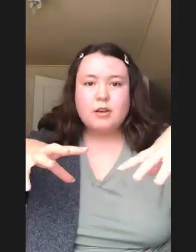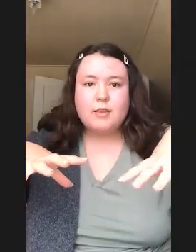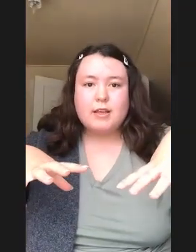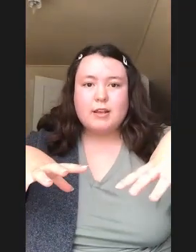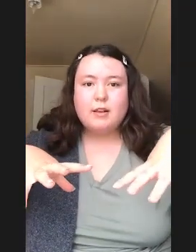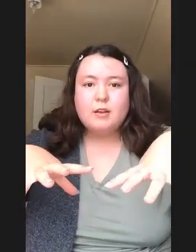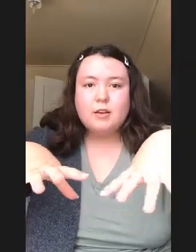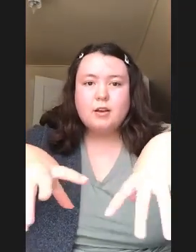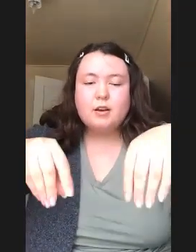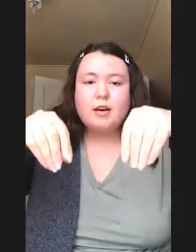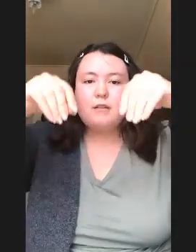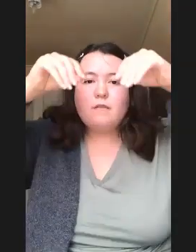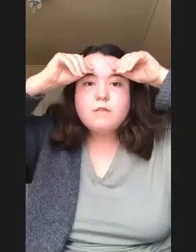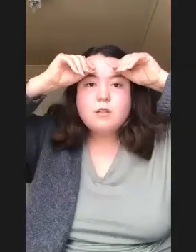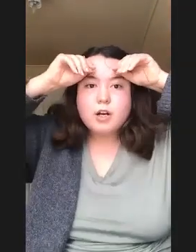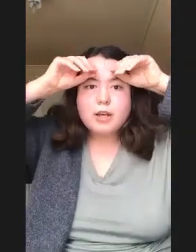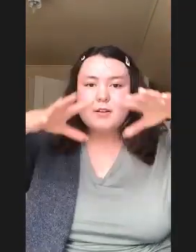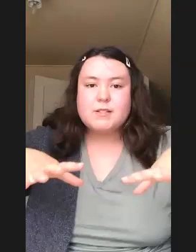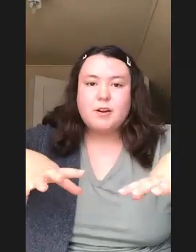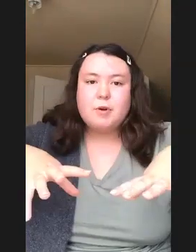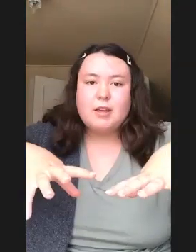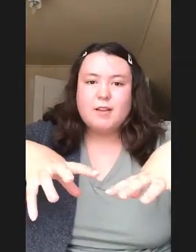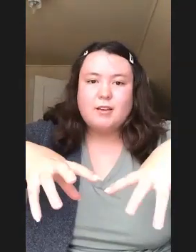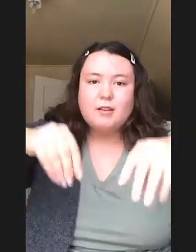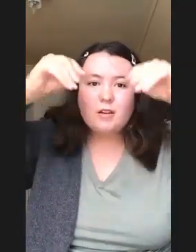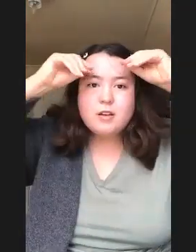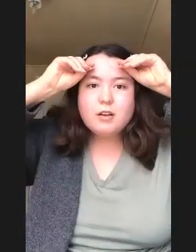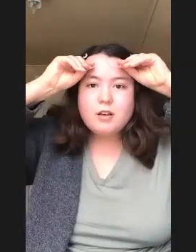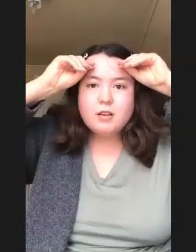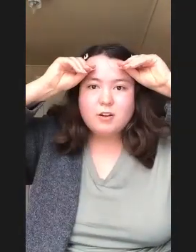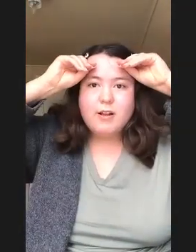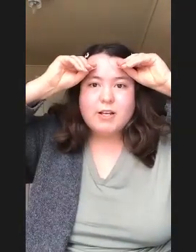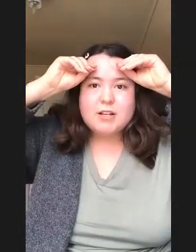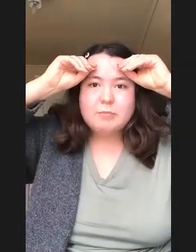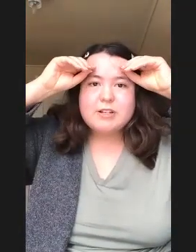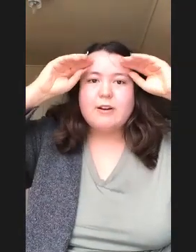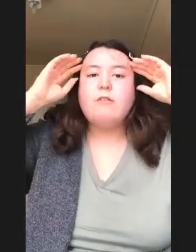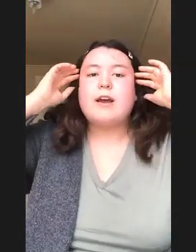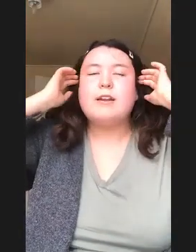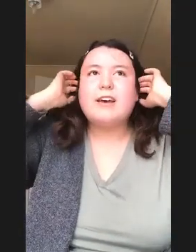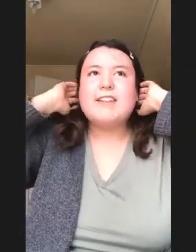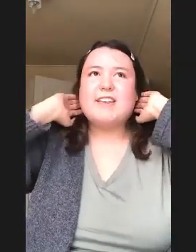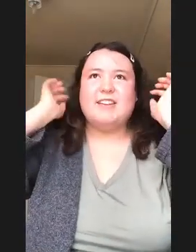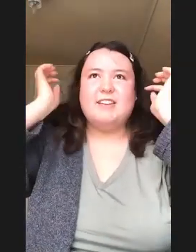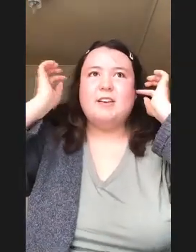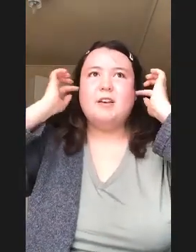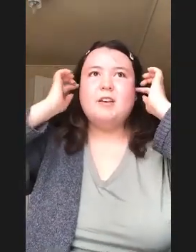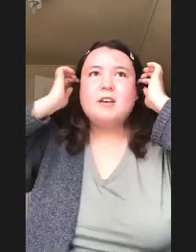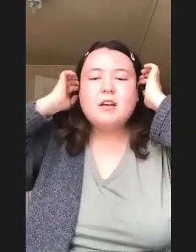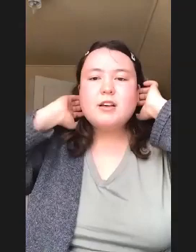and then you're kind of learning. So you're bringing like your knowledge up to your forehead. And then